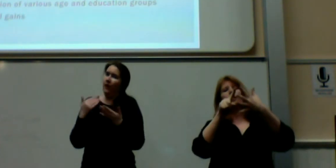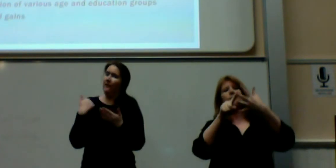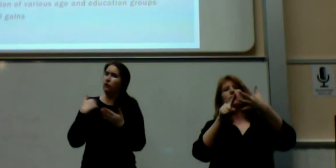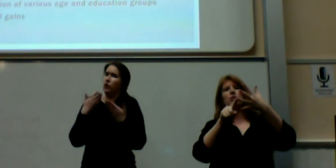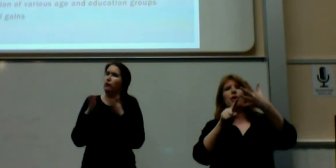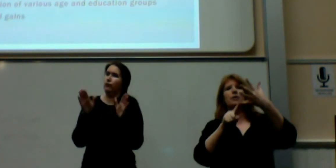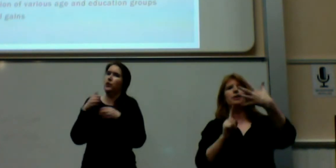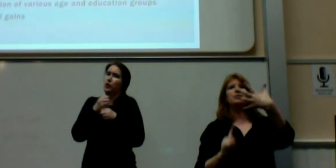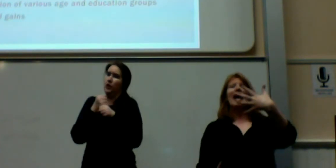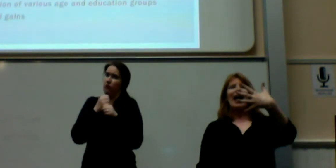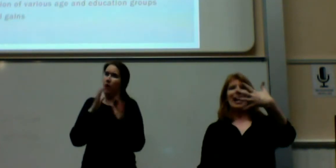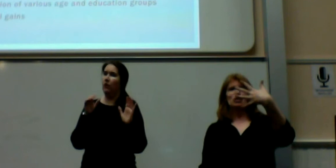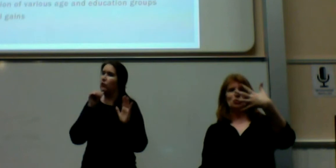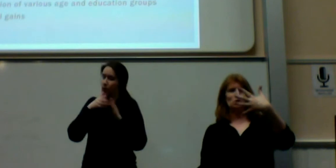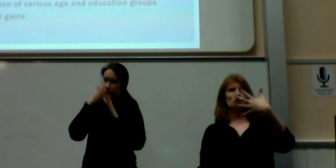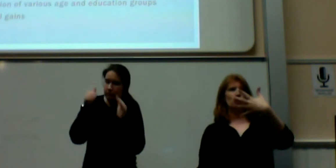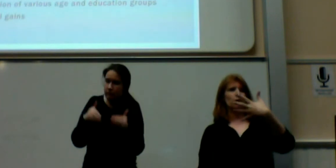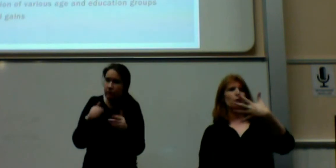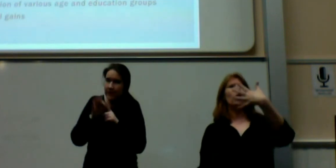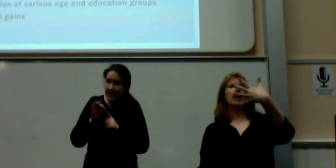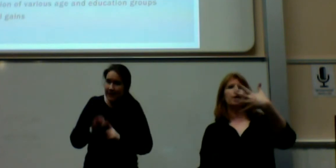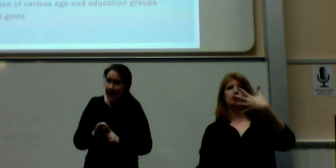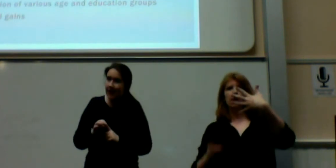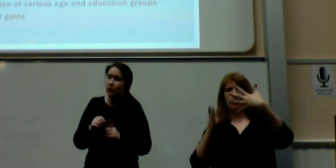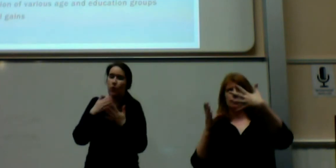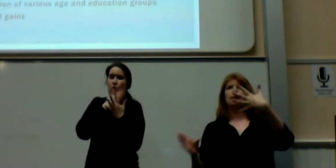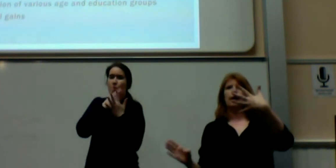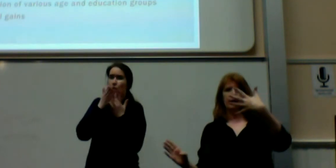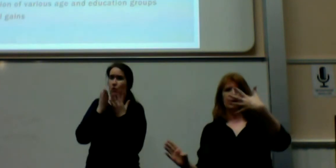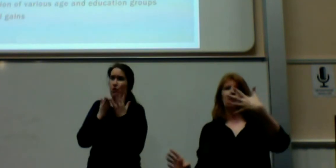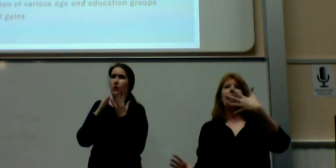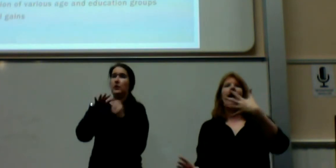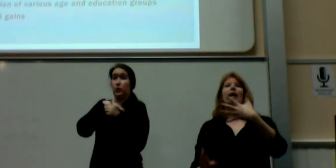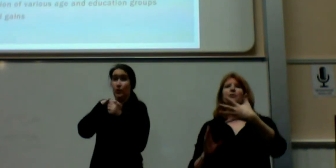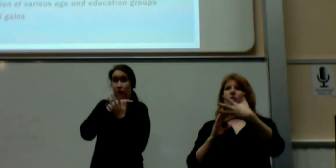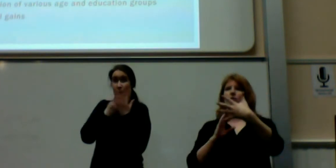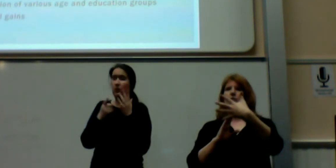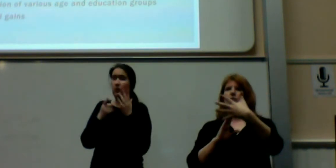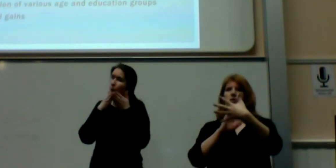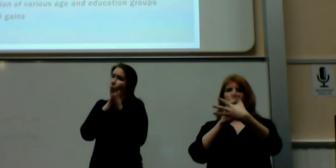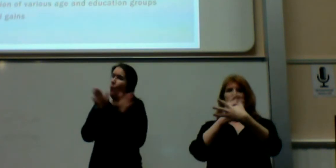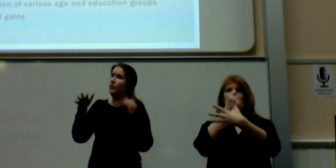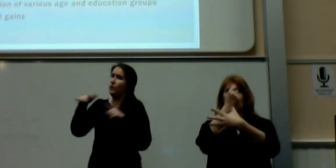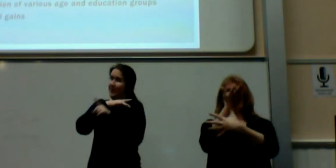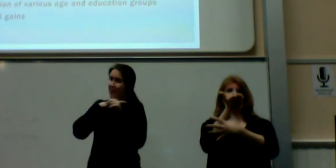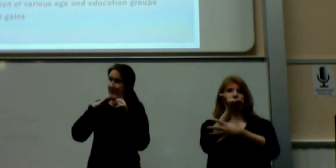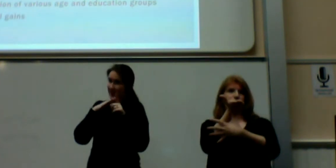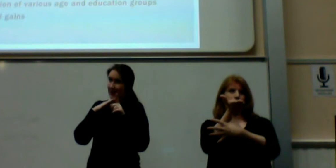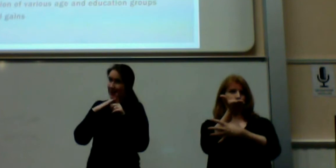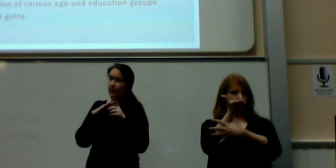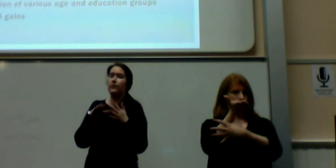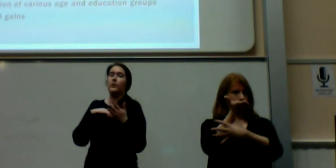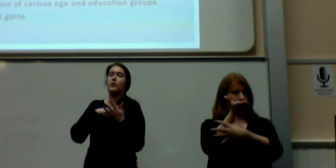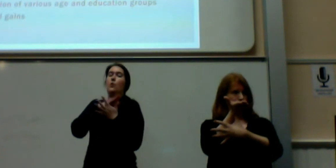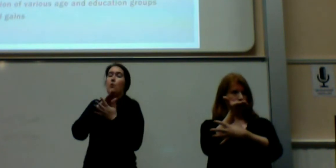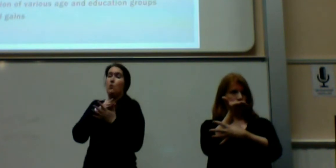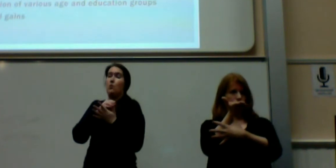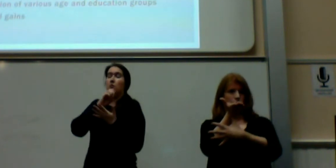each one of the scenarios has to do with the wider society. After the scenario is presented to